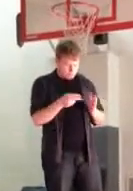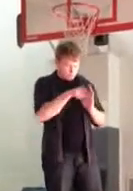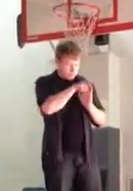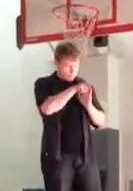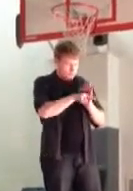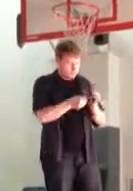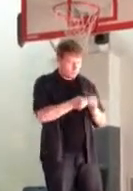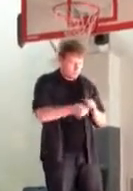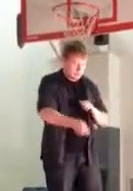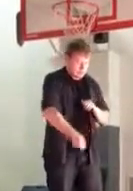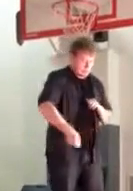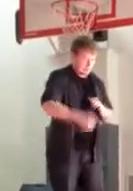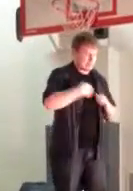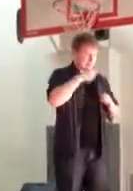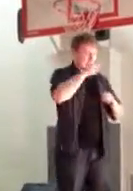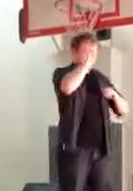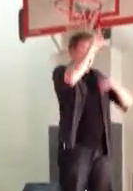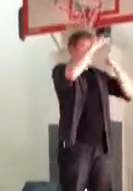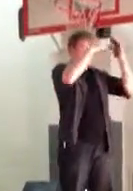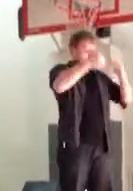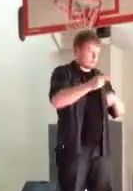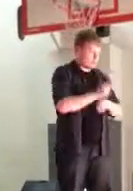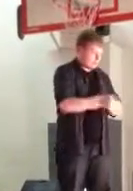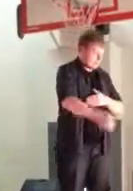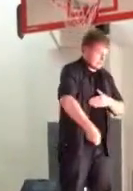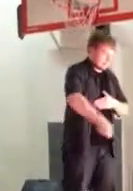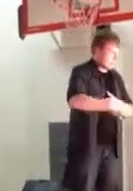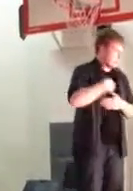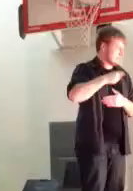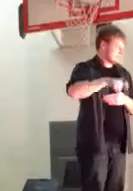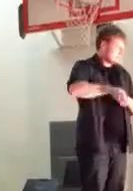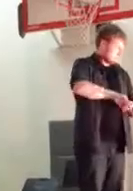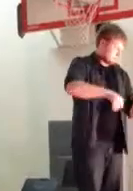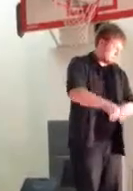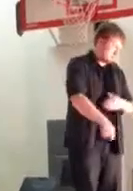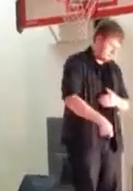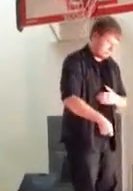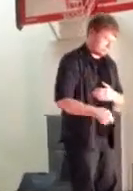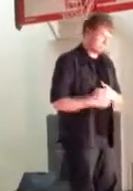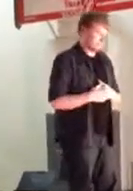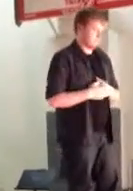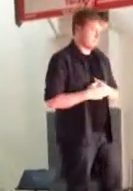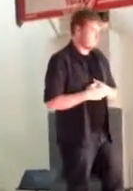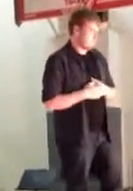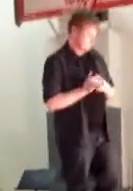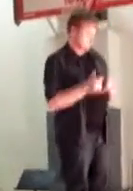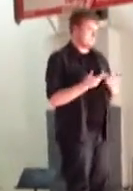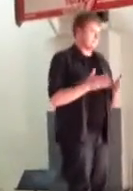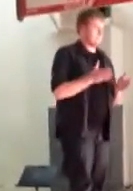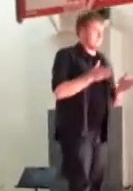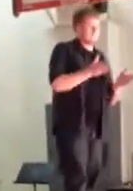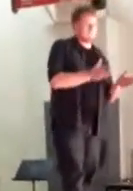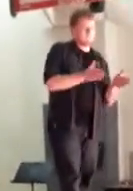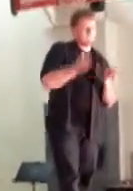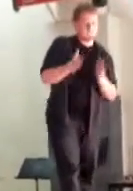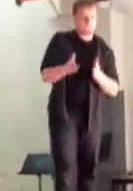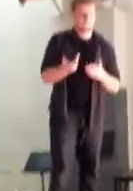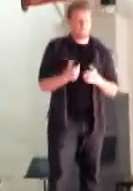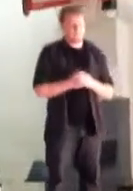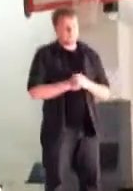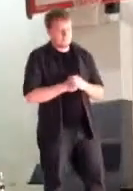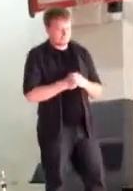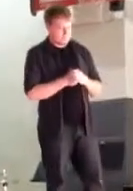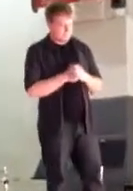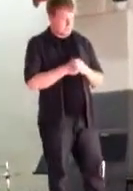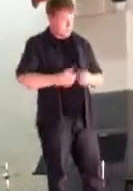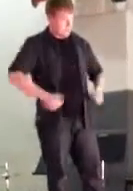And he starts to really think about it and decides he wants to go be buried with his cane, and he'll really need that once he goes to heaven to